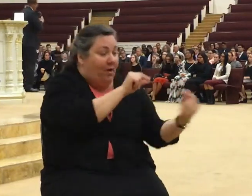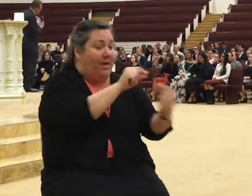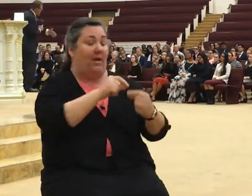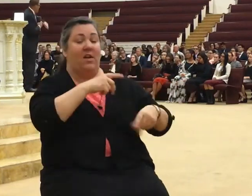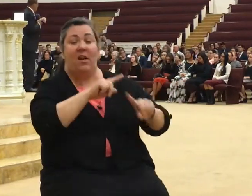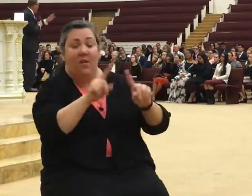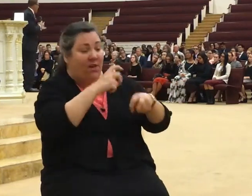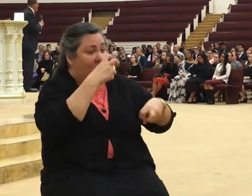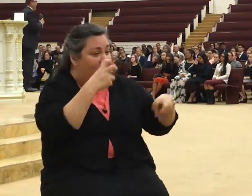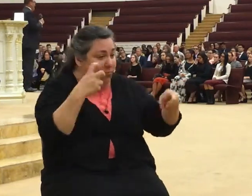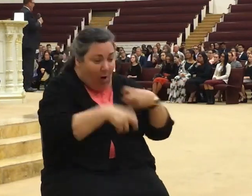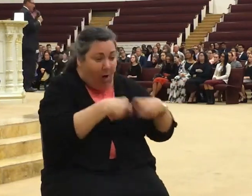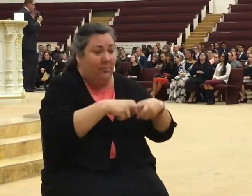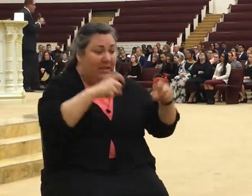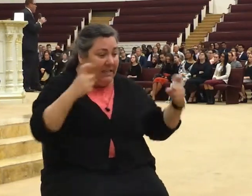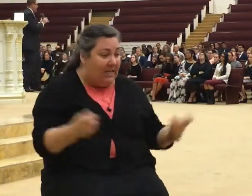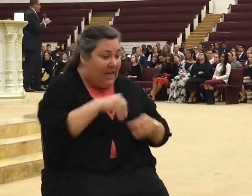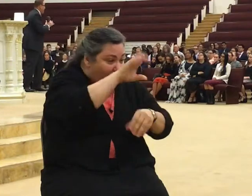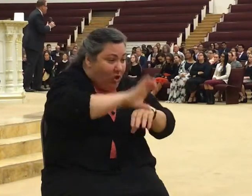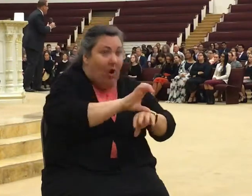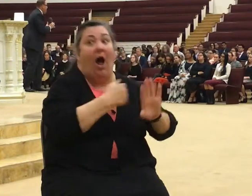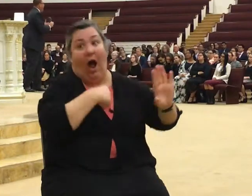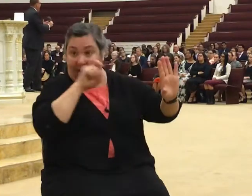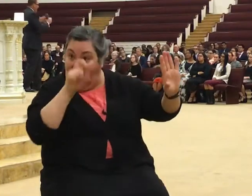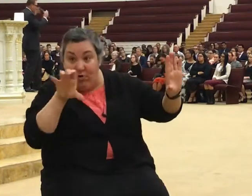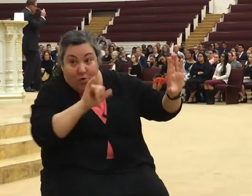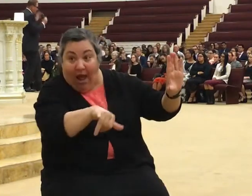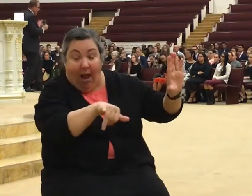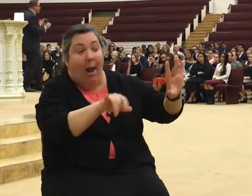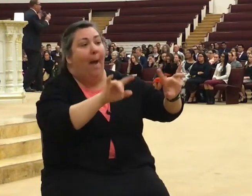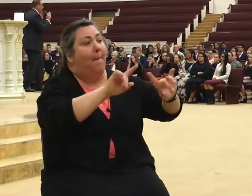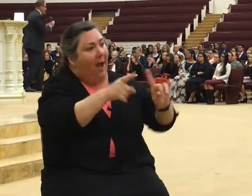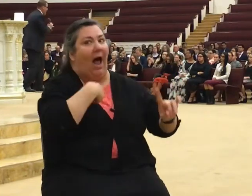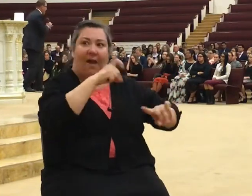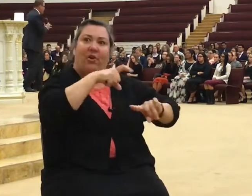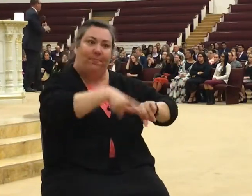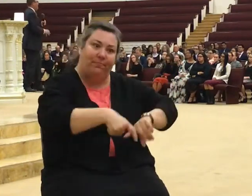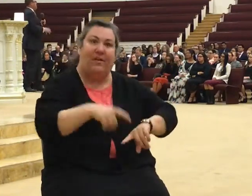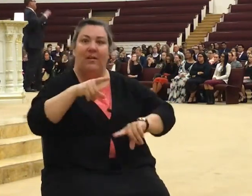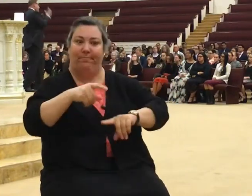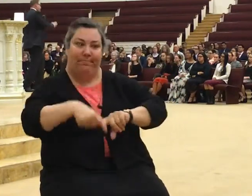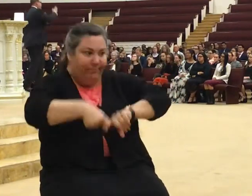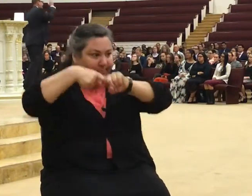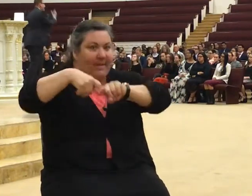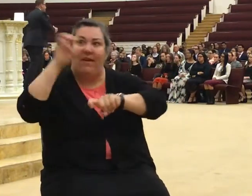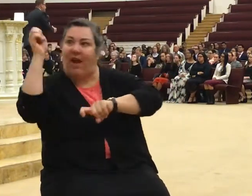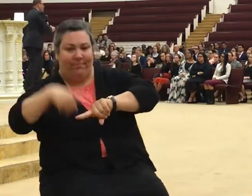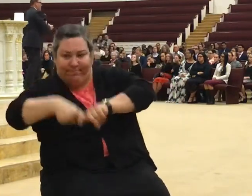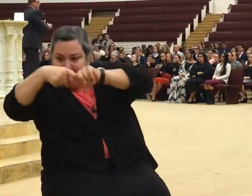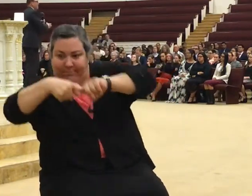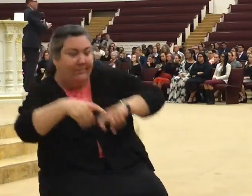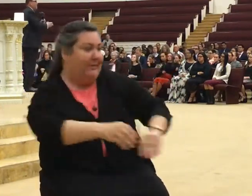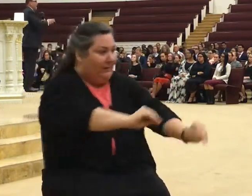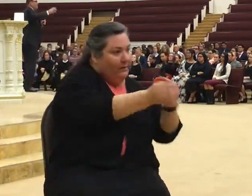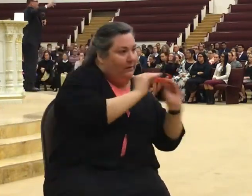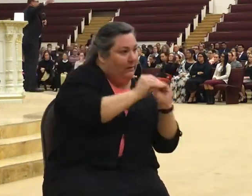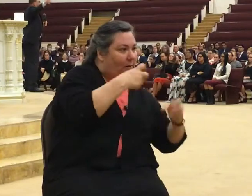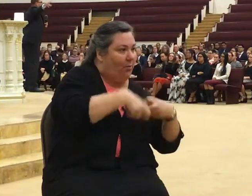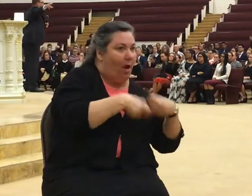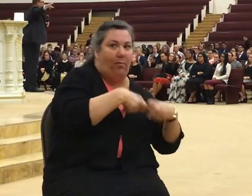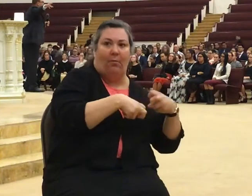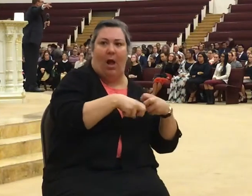and sin and rebellion. And I got to do it. That's my job. And I got to stop evangelizing to fix the issue. And meanwhile,